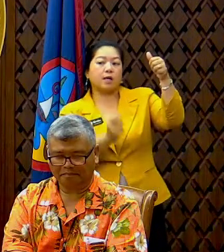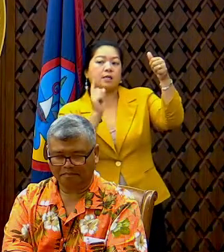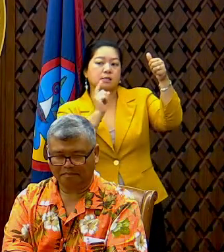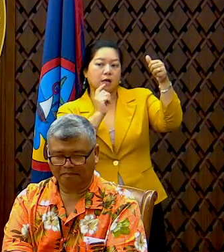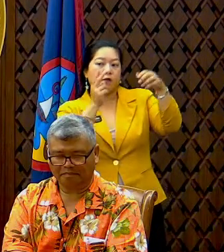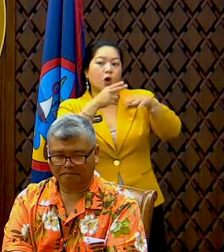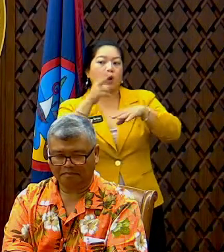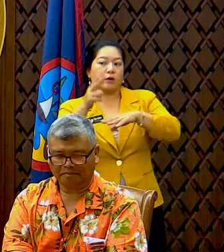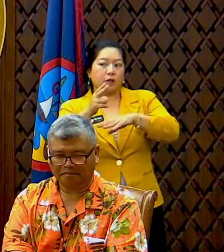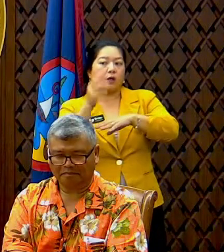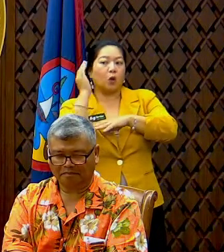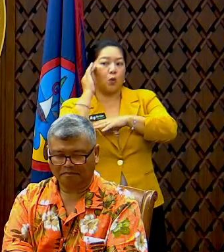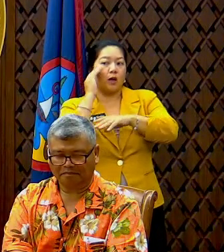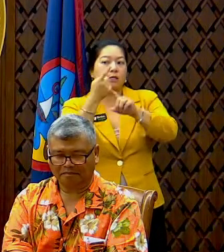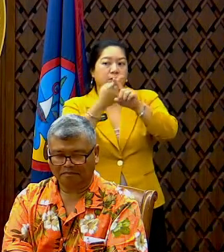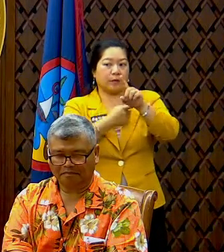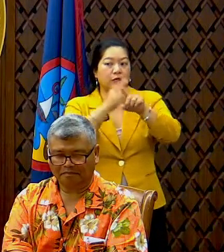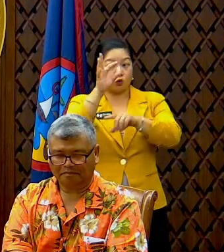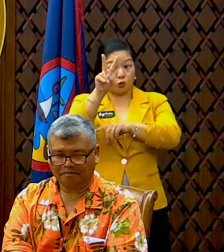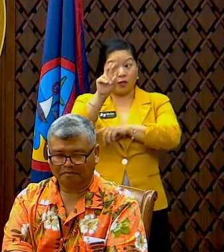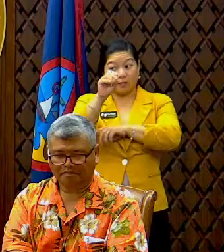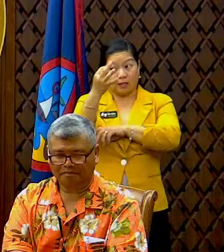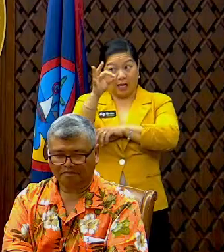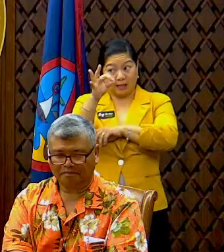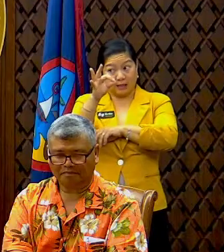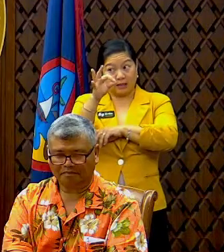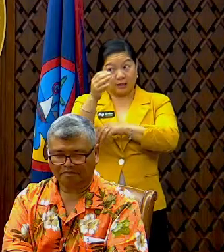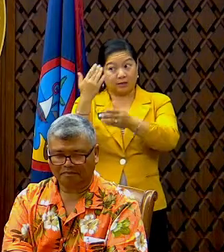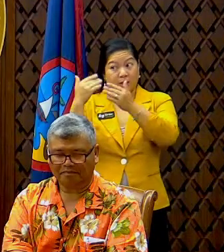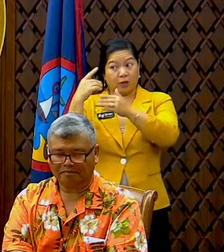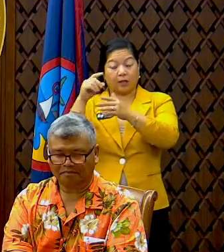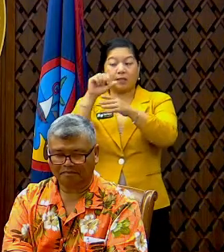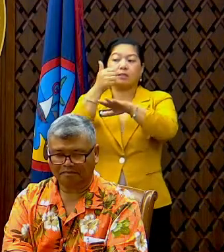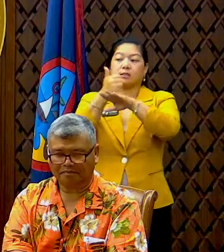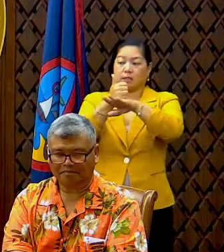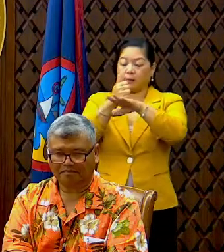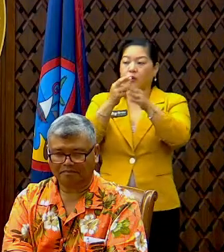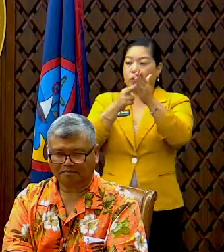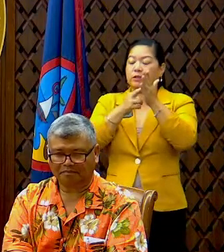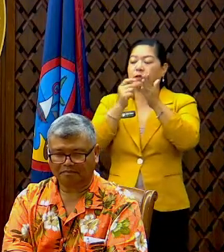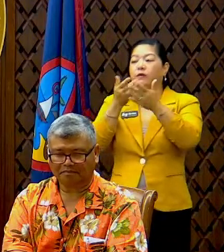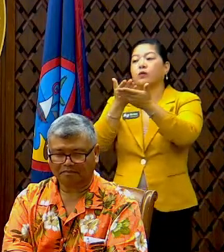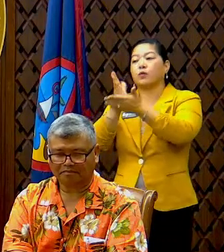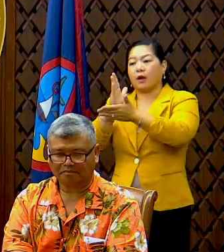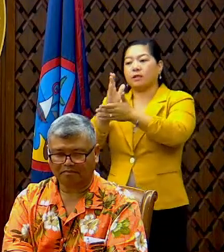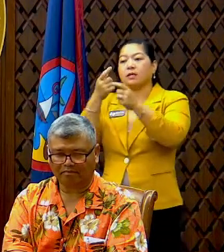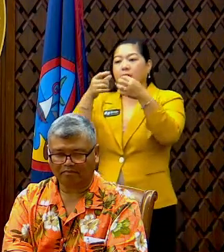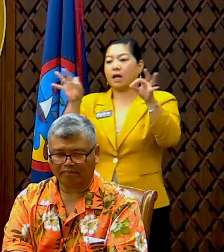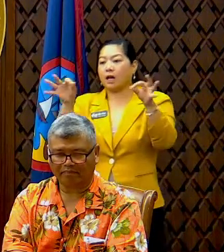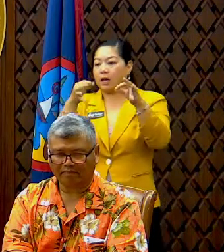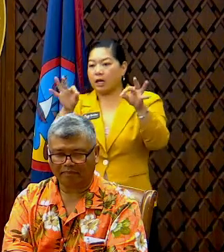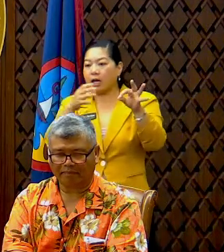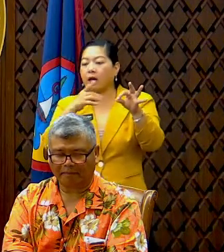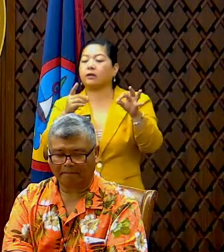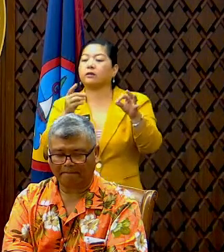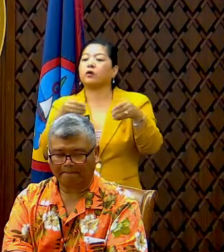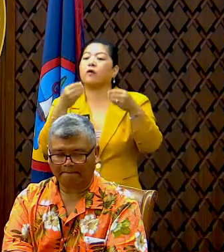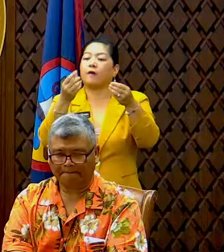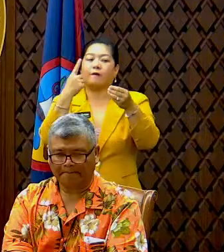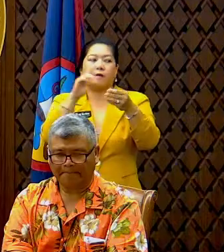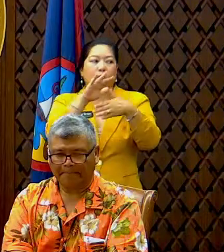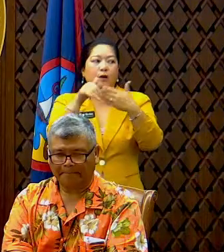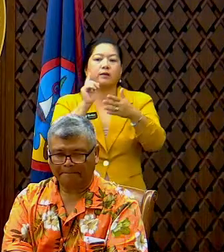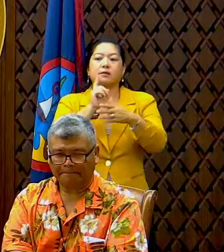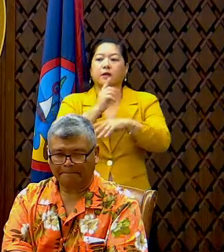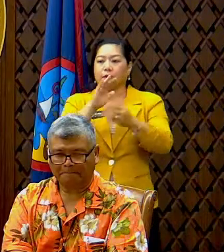and Hard of Hearing Awareness Month, establishing a historic recognition of the rights, language, and contributions of